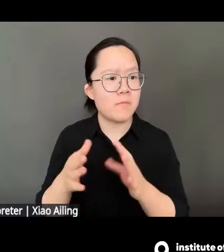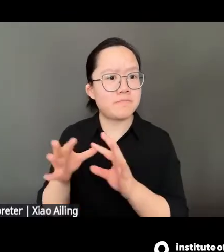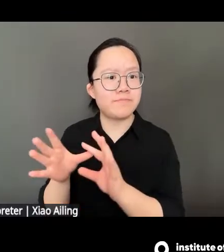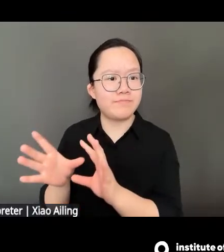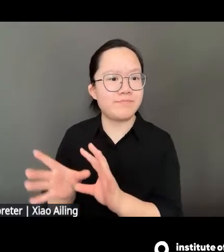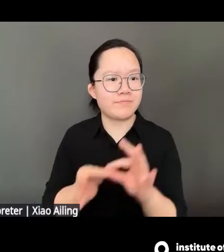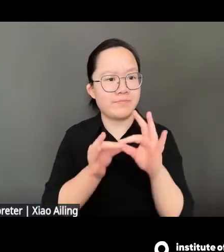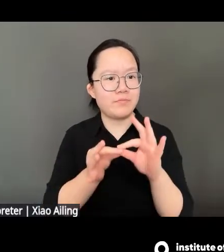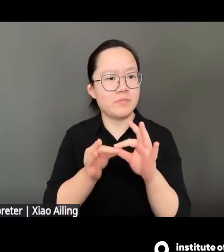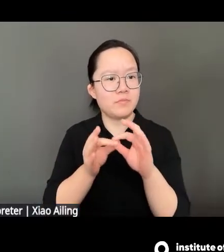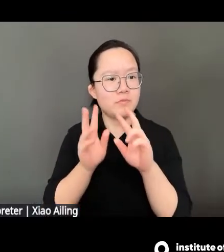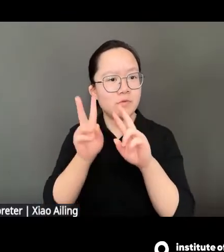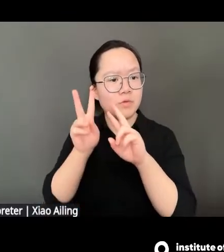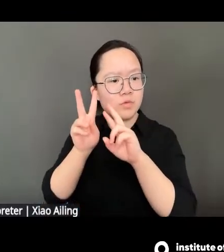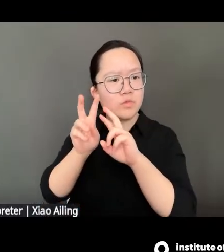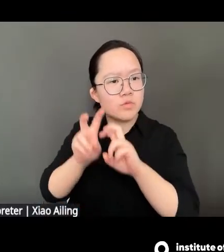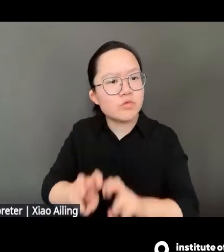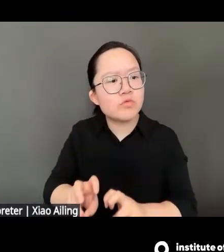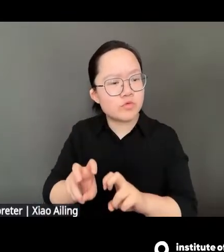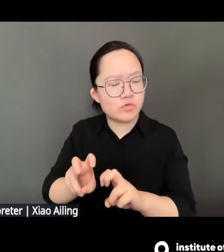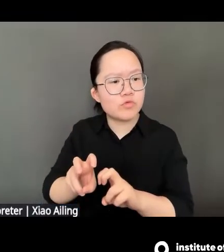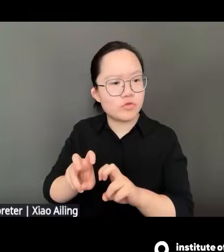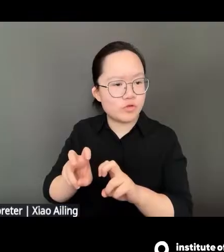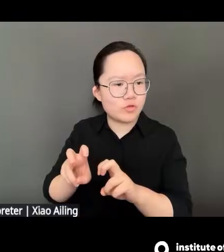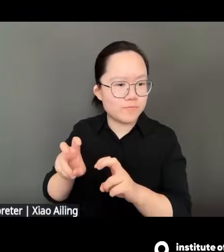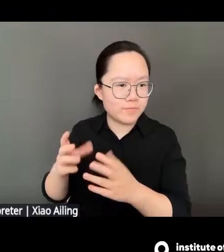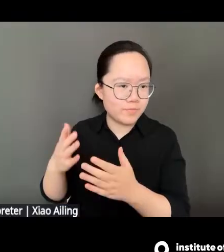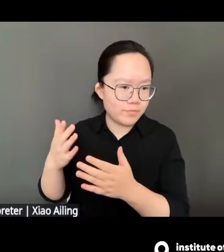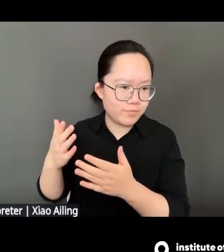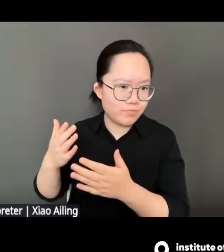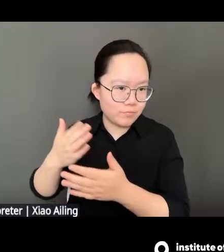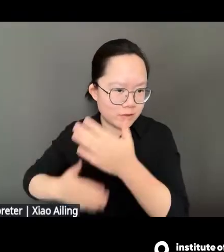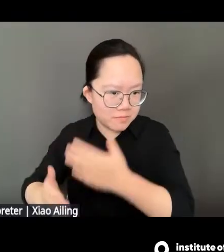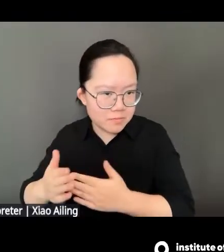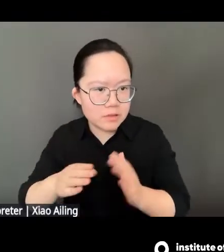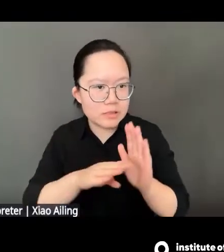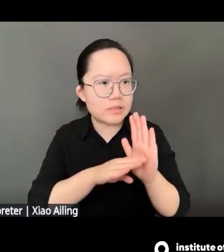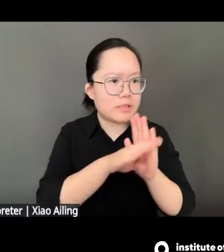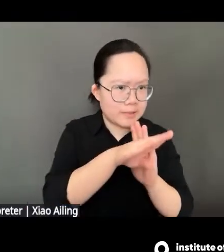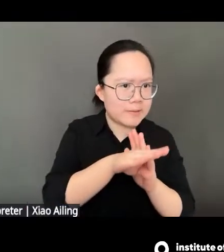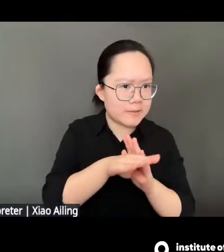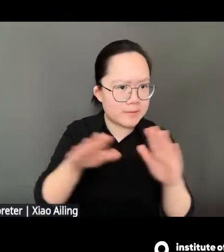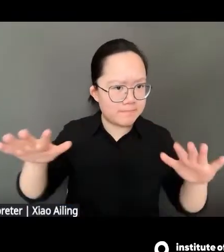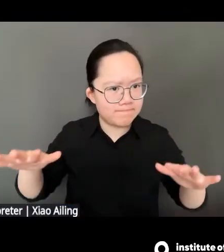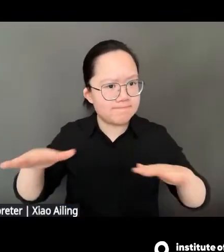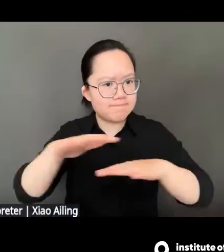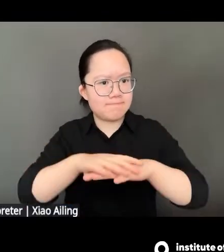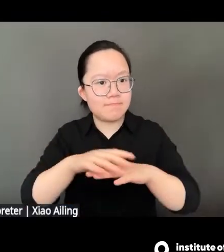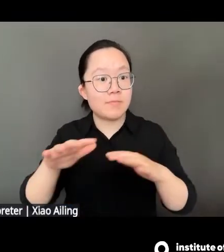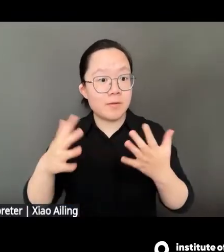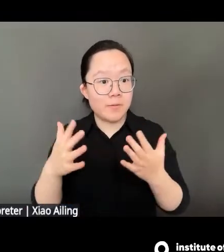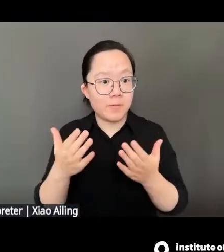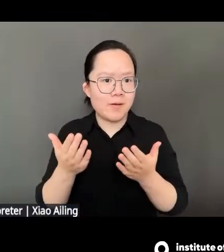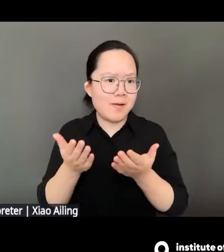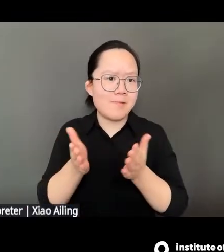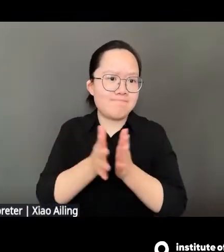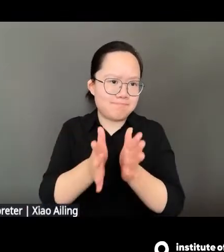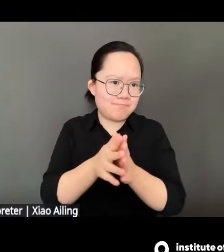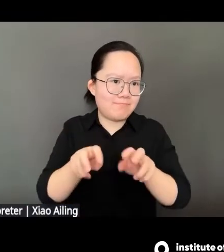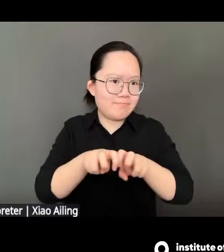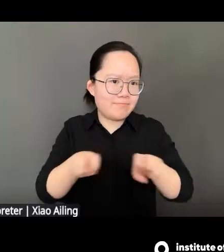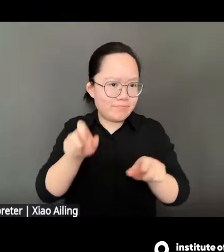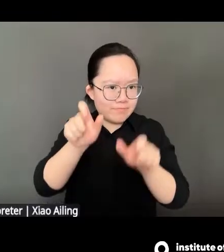disability, Claire Walsh on themes of safeguarding, and Gayatri Sekar on the leadership in development